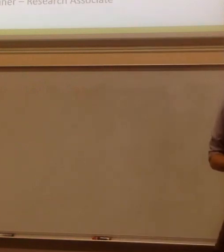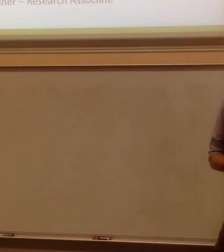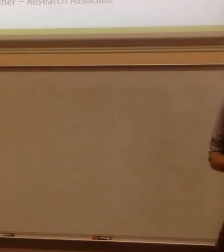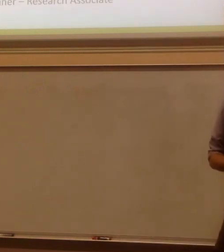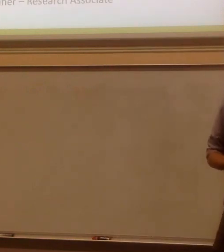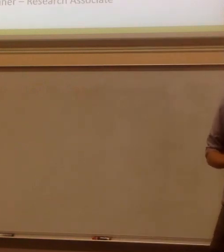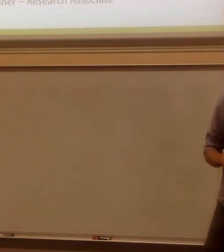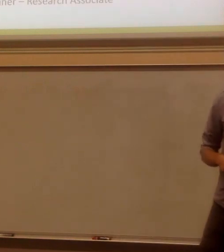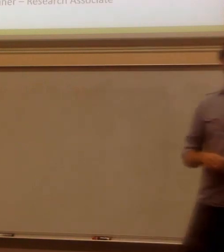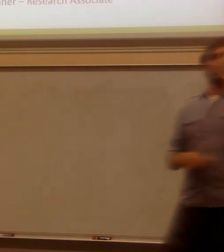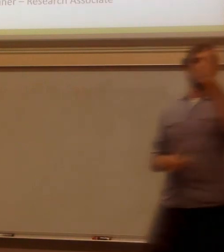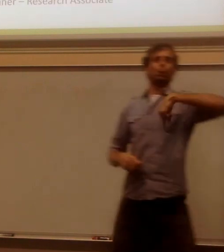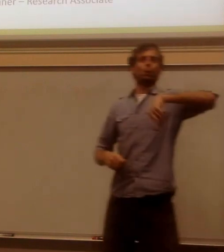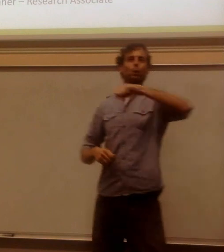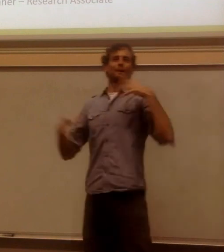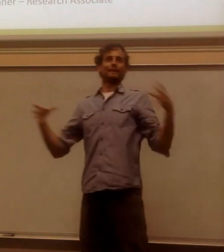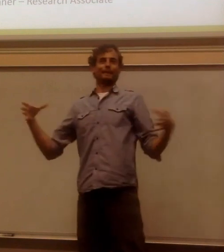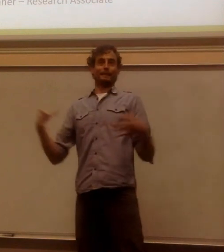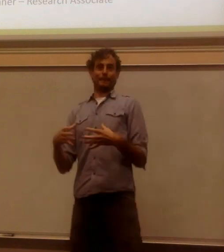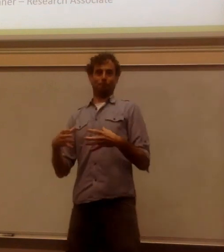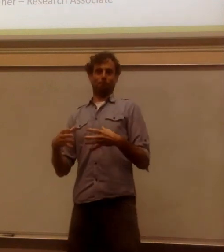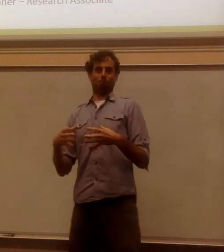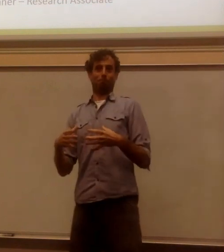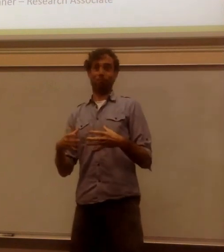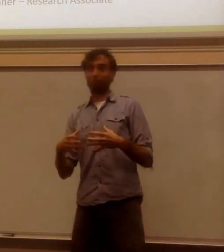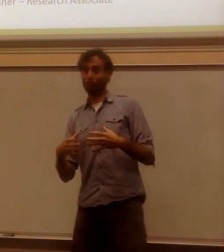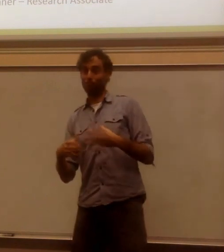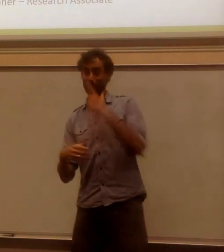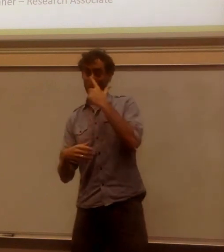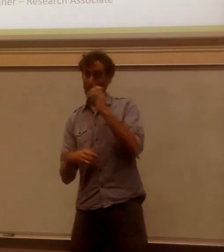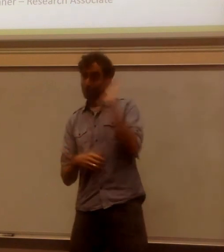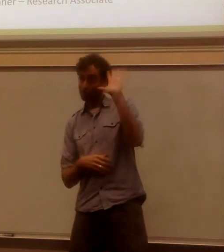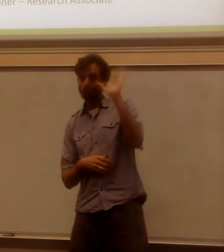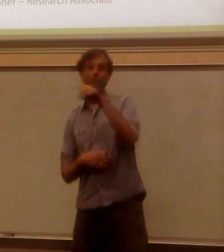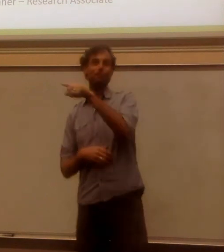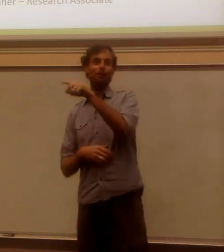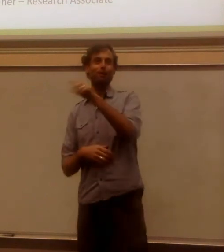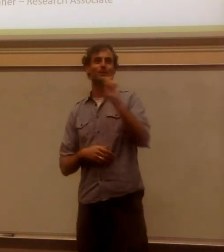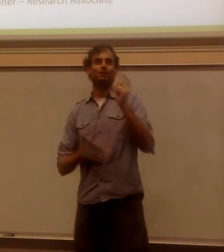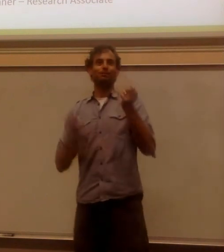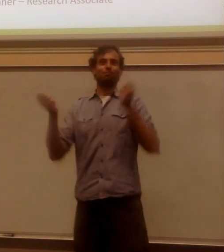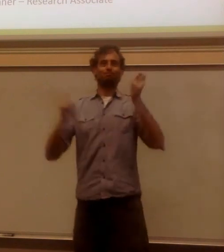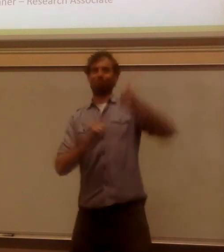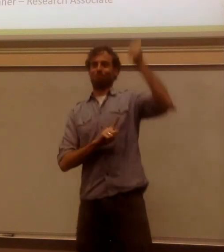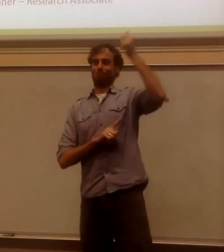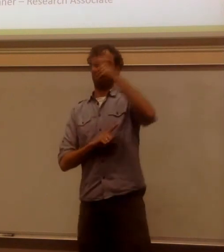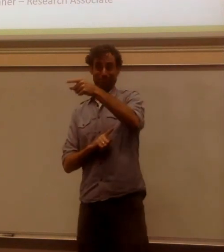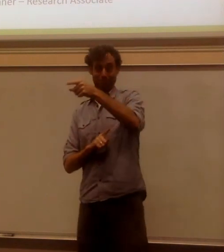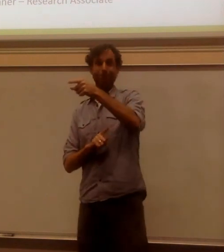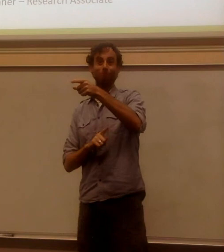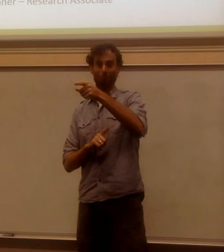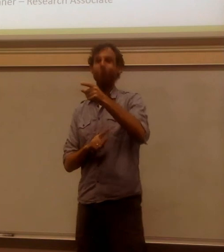later. So this is the Heriot Watt University research team. So you have Jemina Napier, who's a